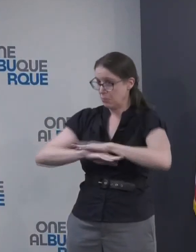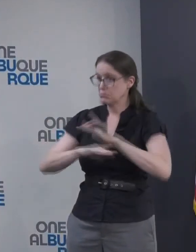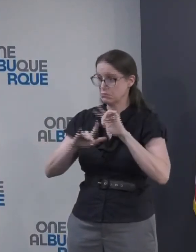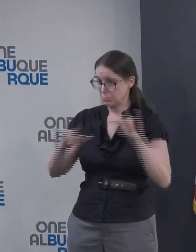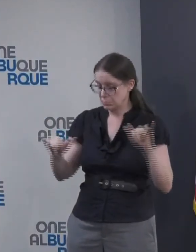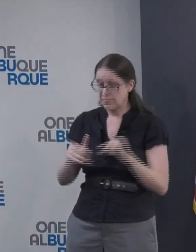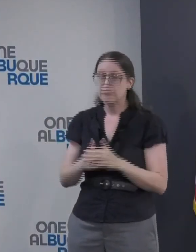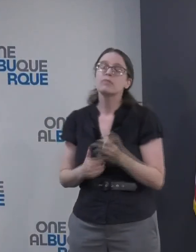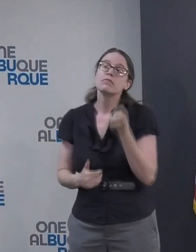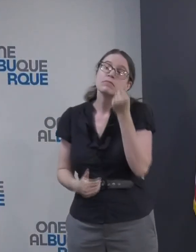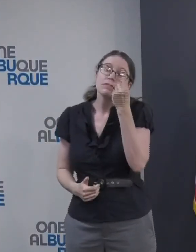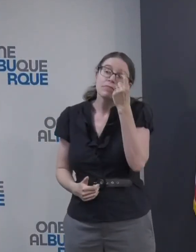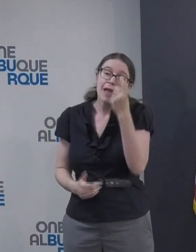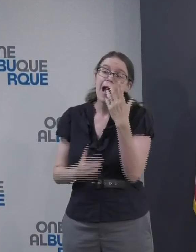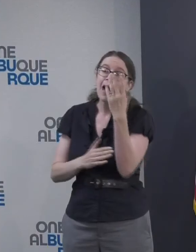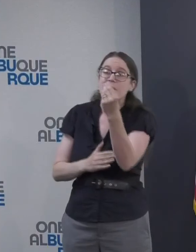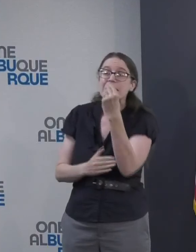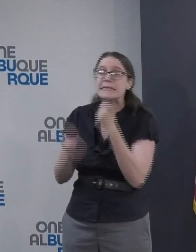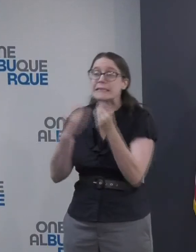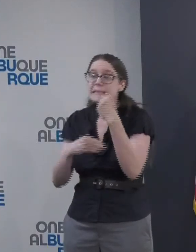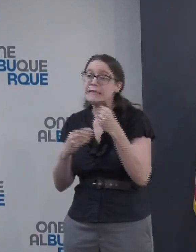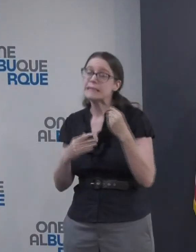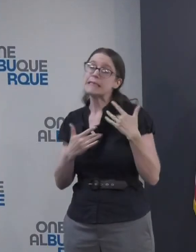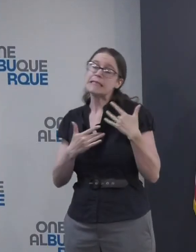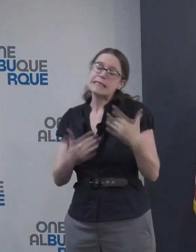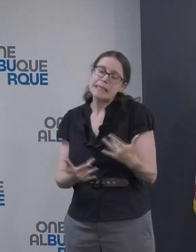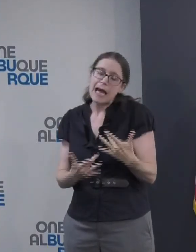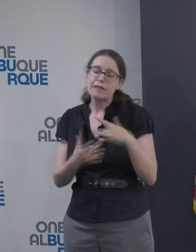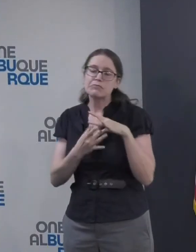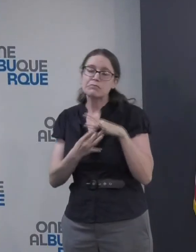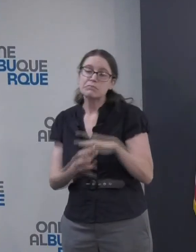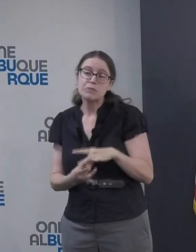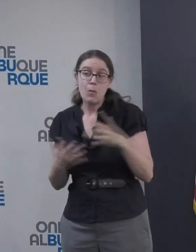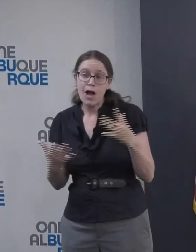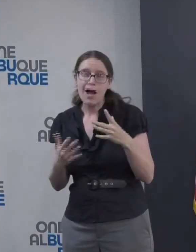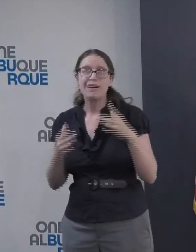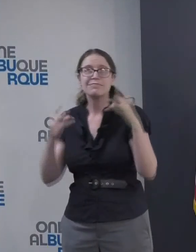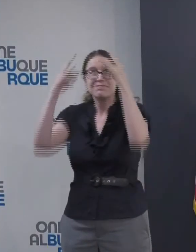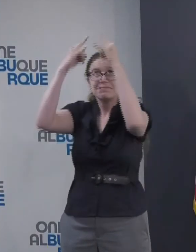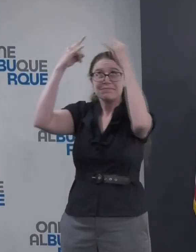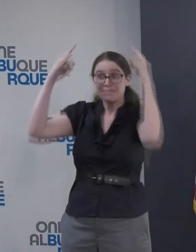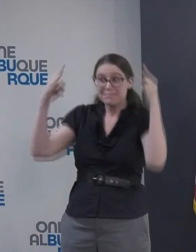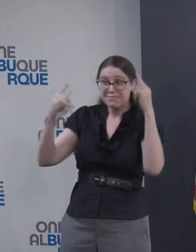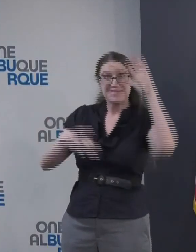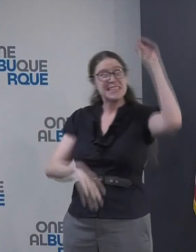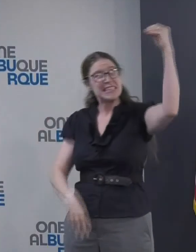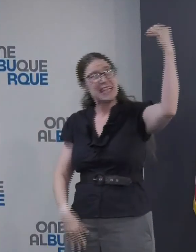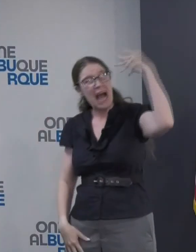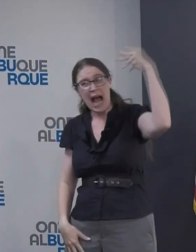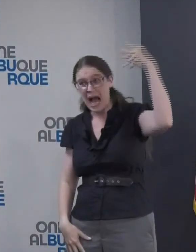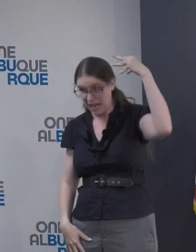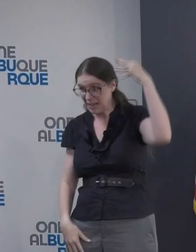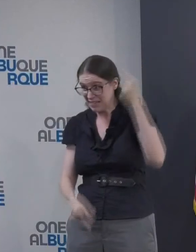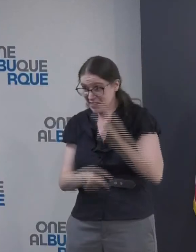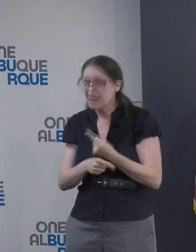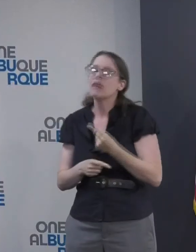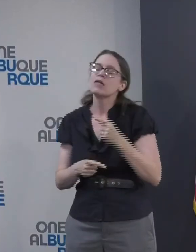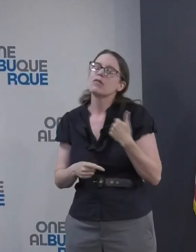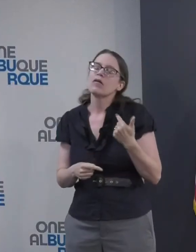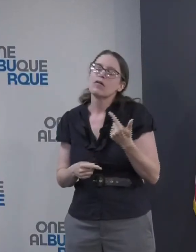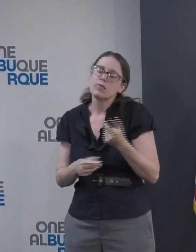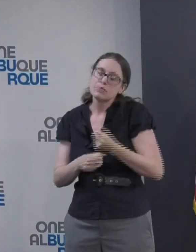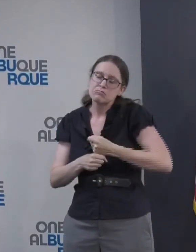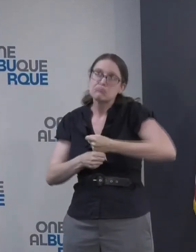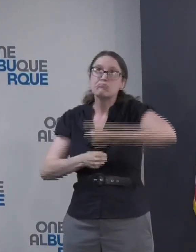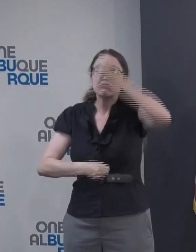outdoor seating, there is frequently a desire or a need to have some sort of canopy or tent covering the diners for